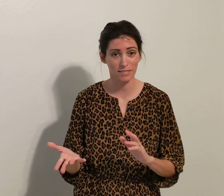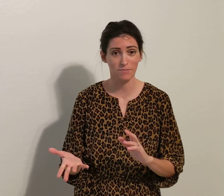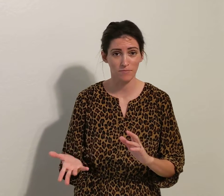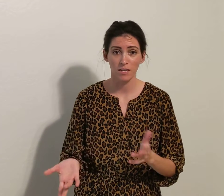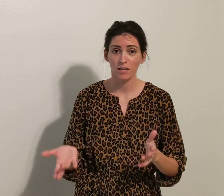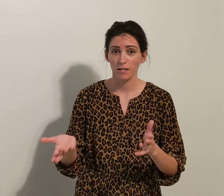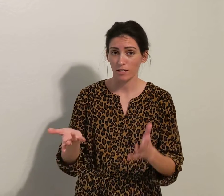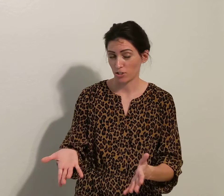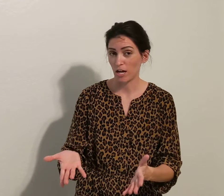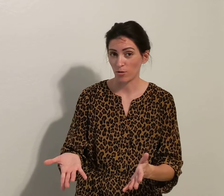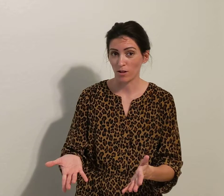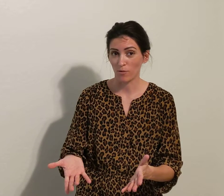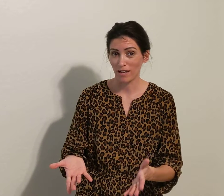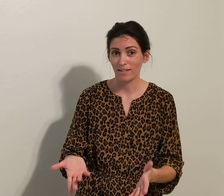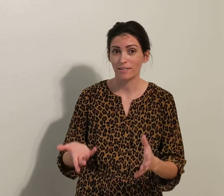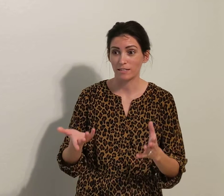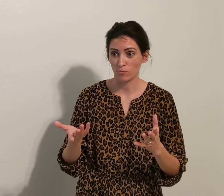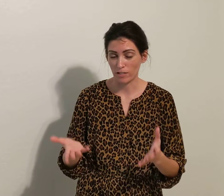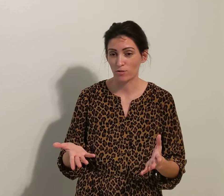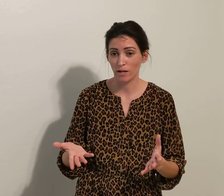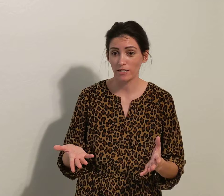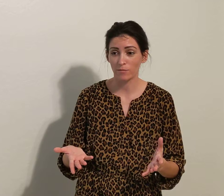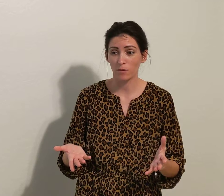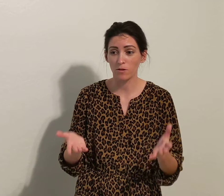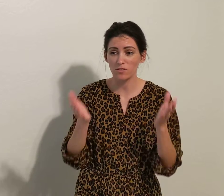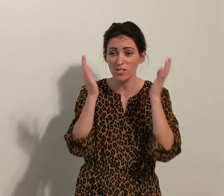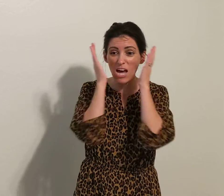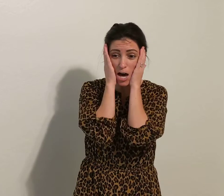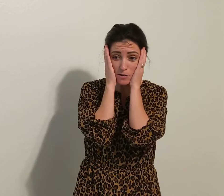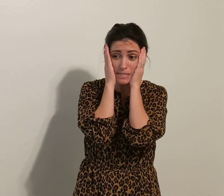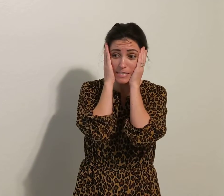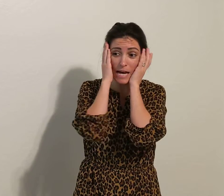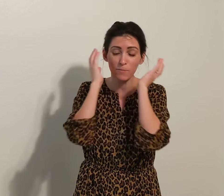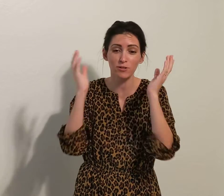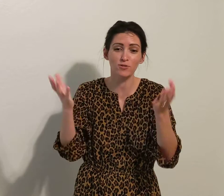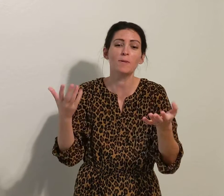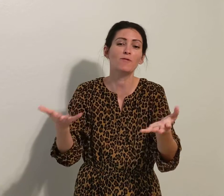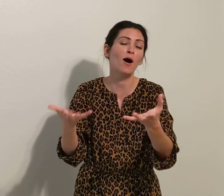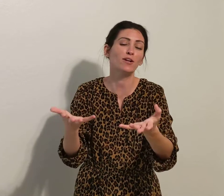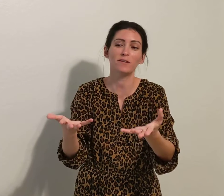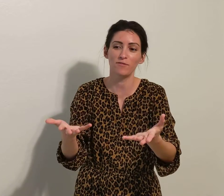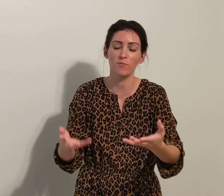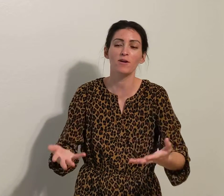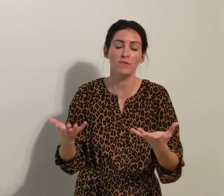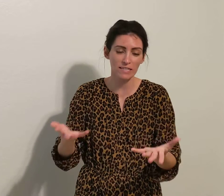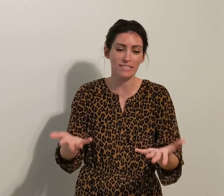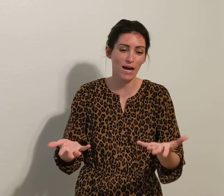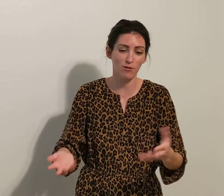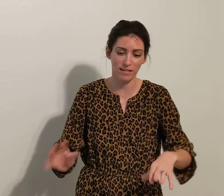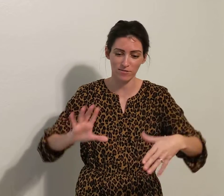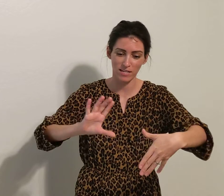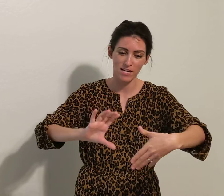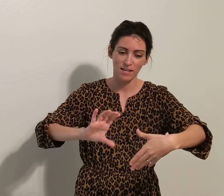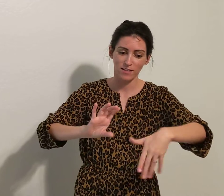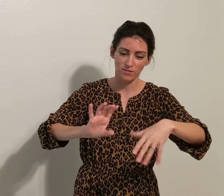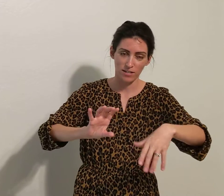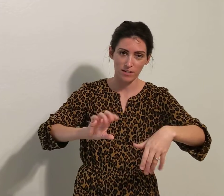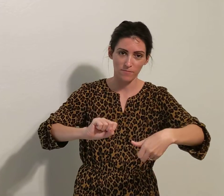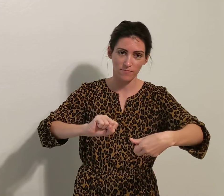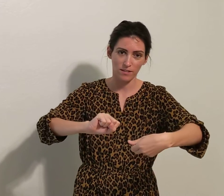clean, get your towel all wet, and then it's way too wet, and your mom goes, "No, stop, you're dripping water everywhere, wring the towel out." You take it,